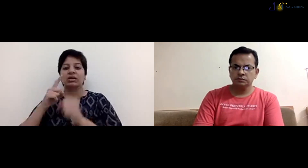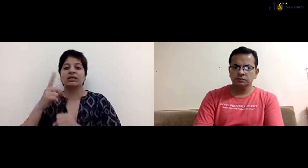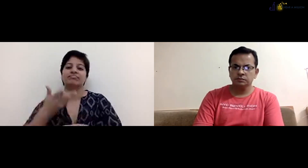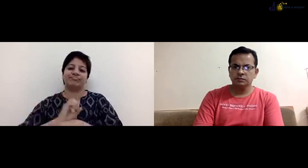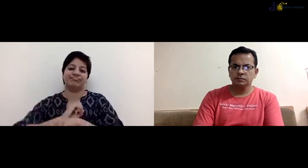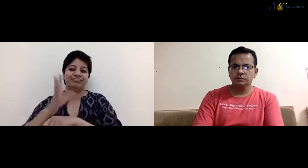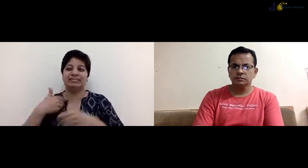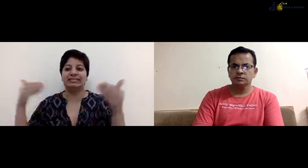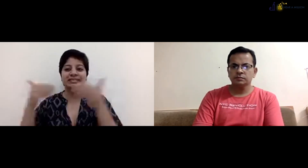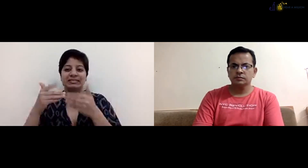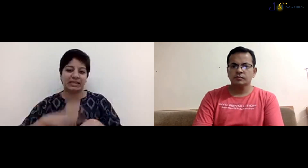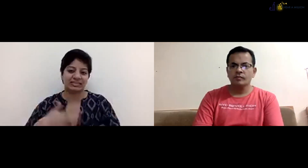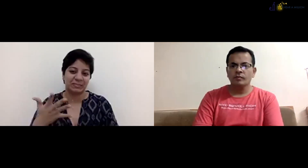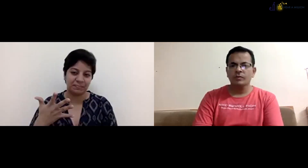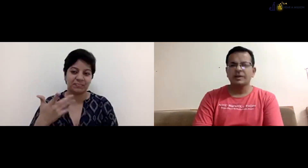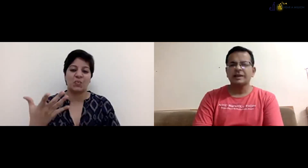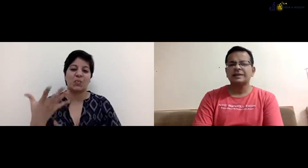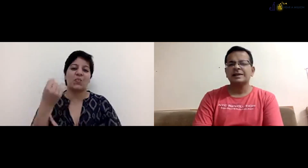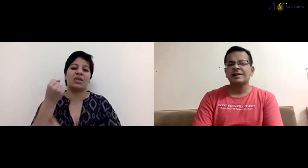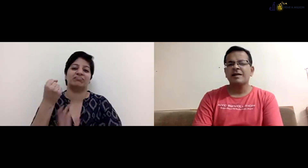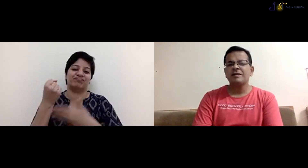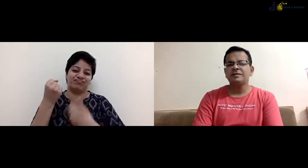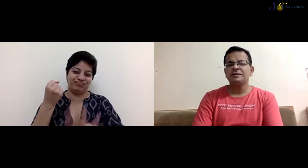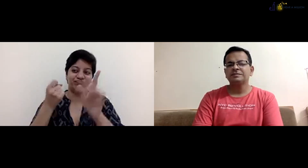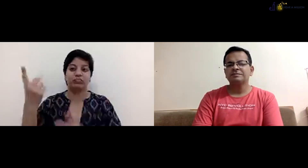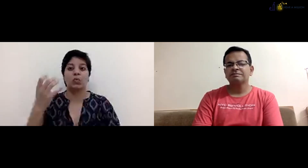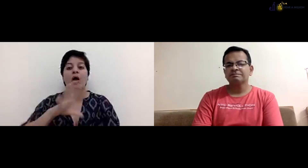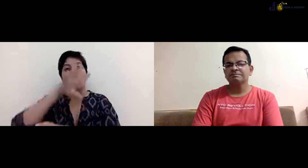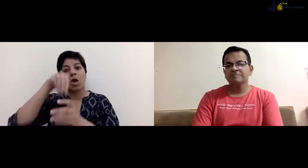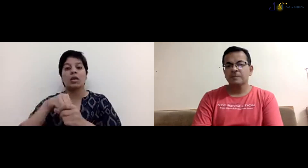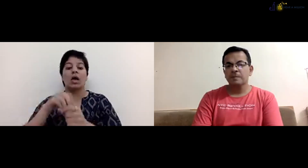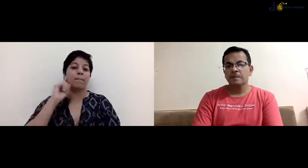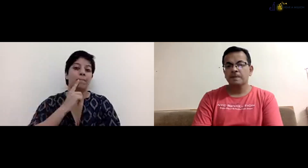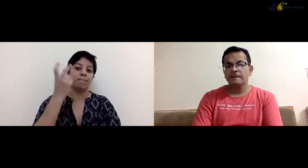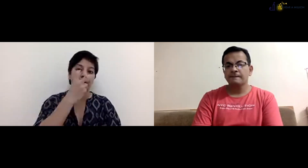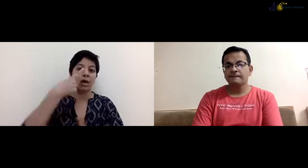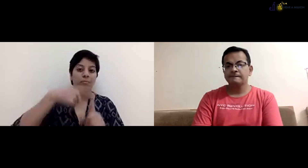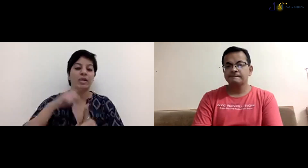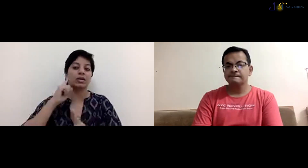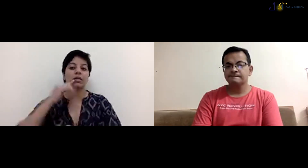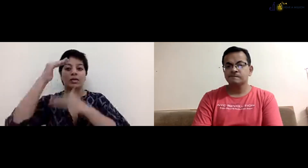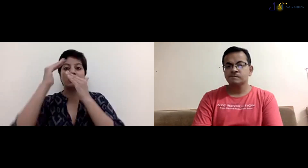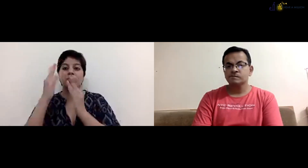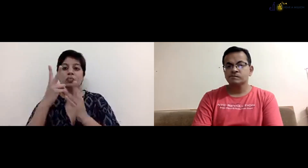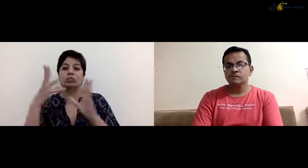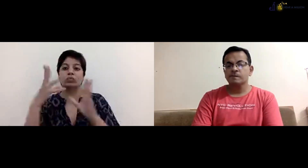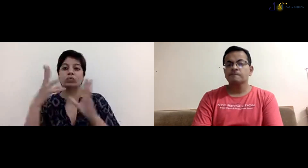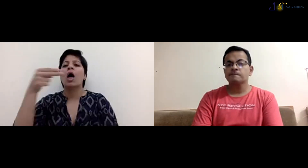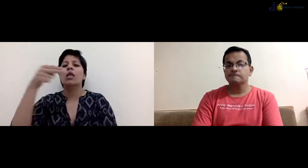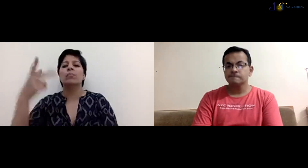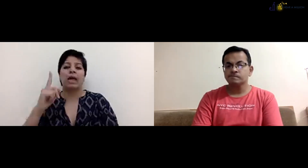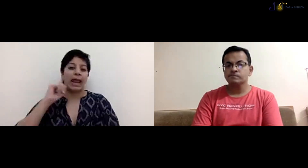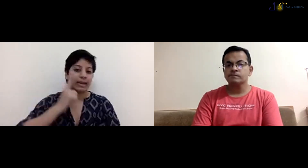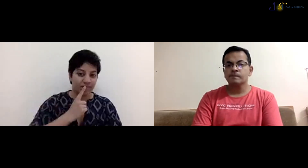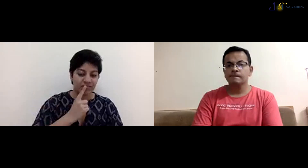Zamir. Then we had the COVID situation. The situation was going on. So he has a deaf line,